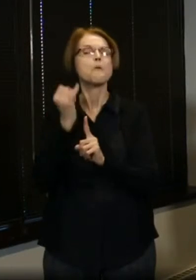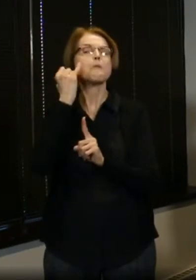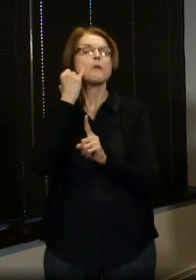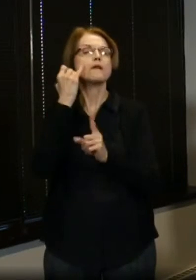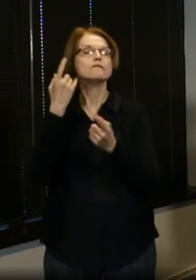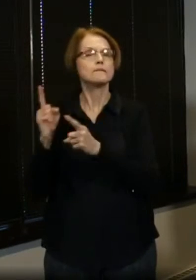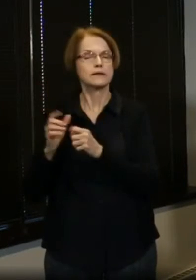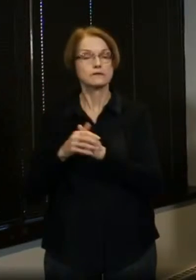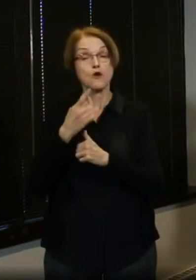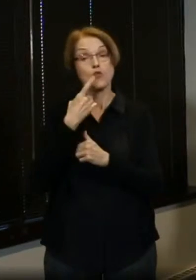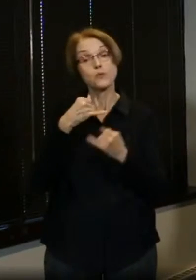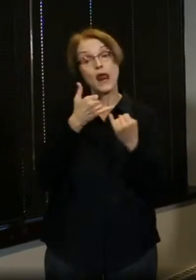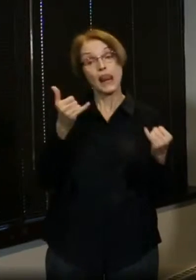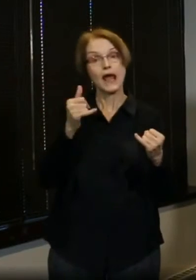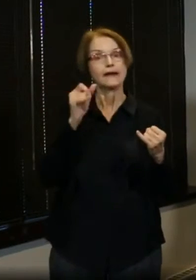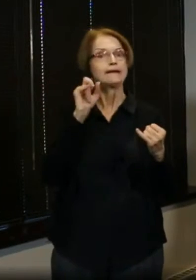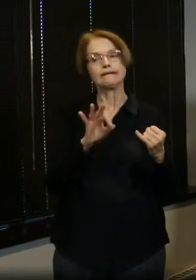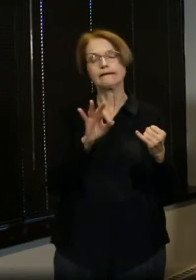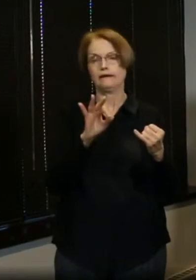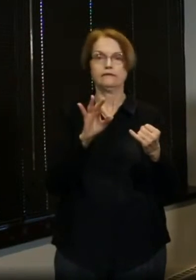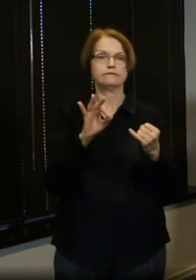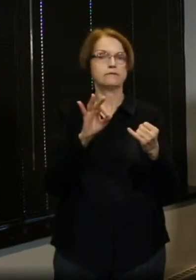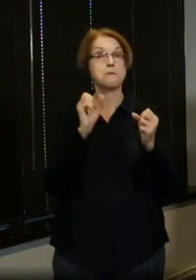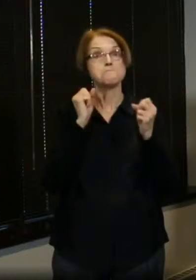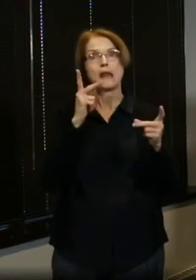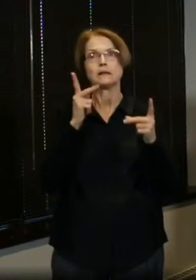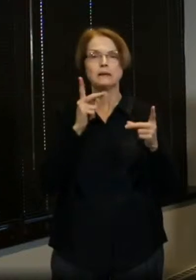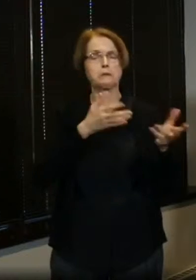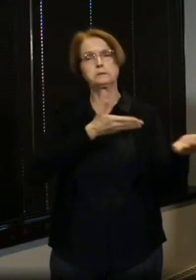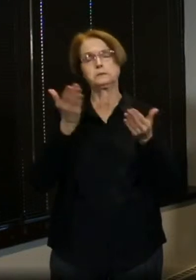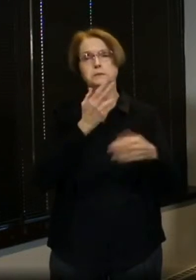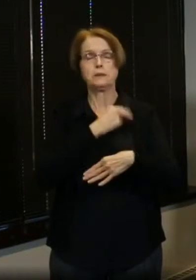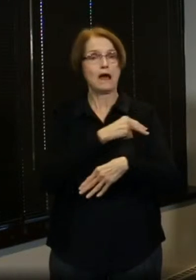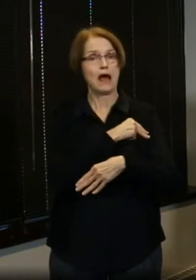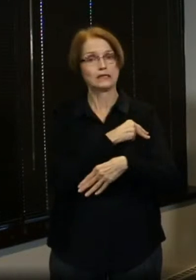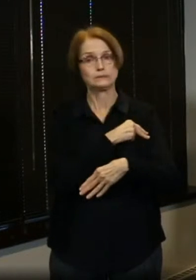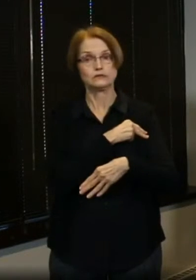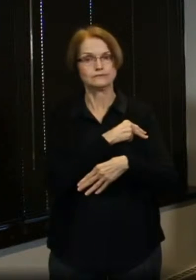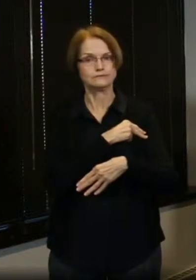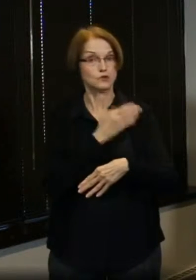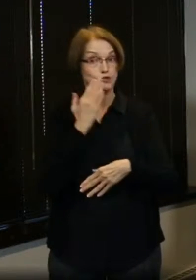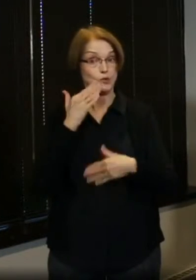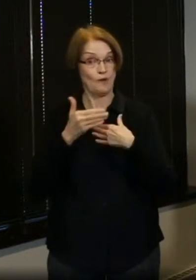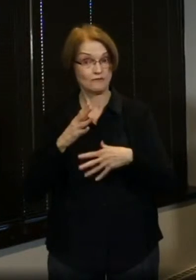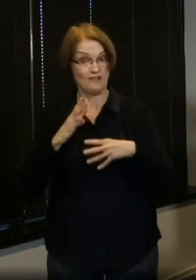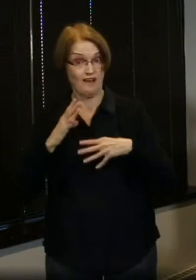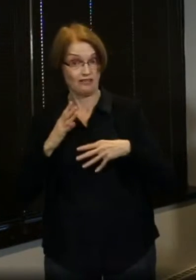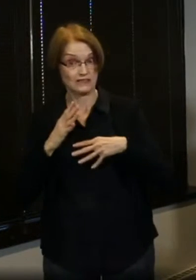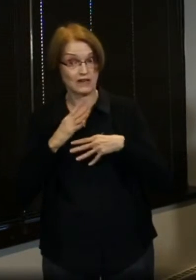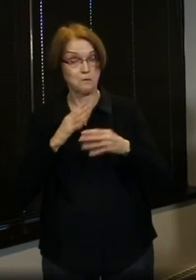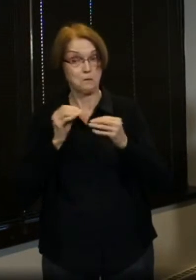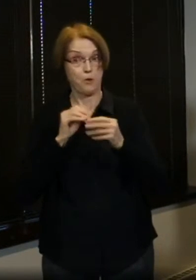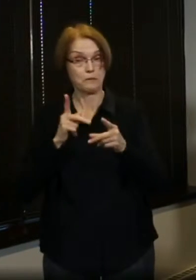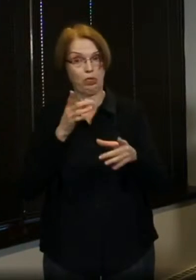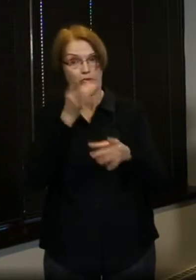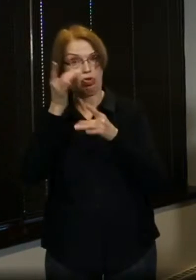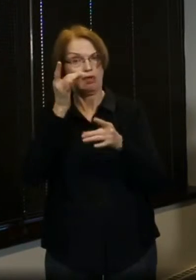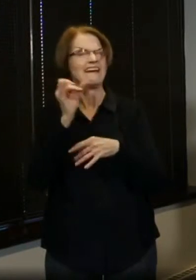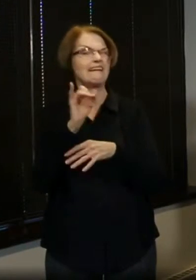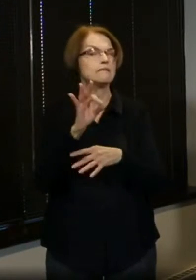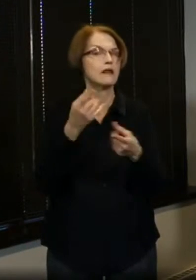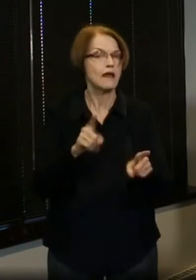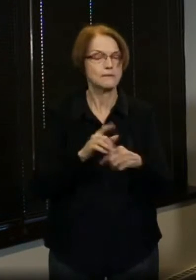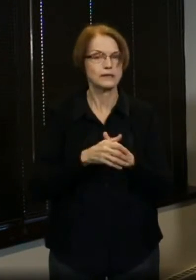line represents if we had a dramatic increase in cases, particularly after the holidays. And the orange line